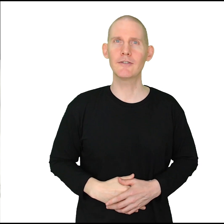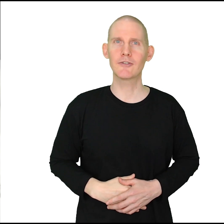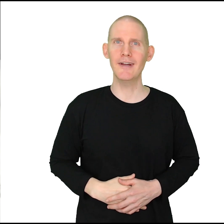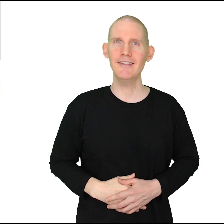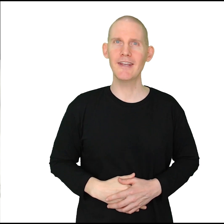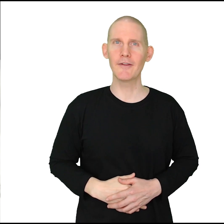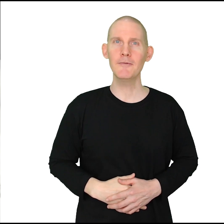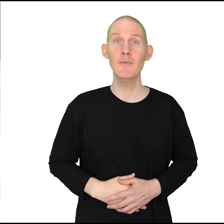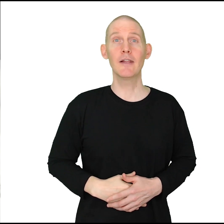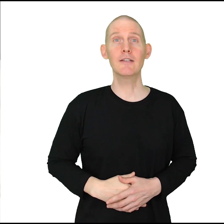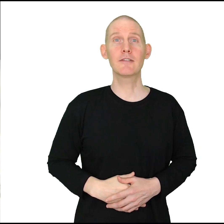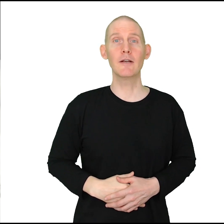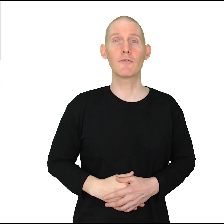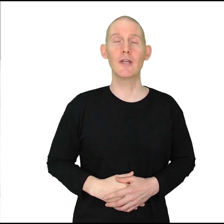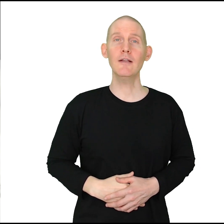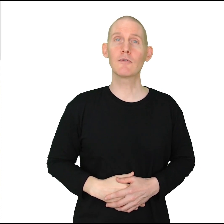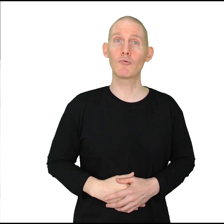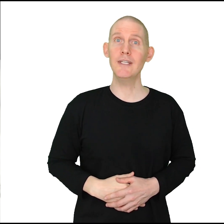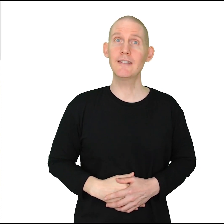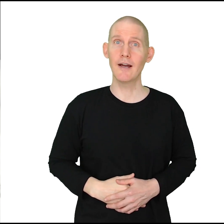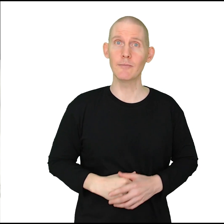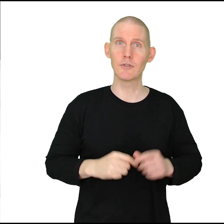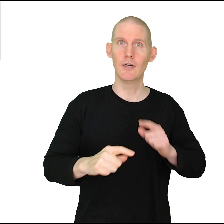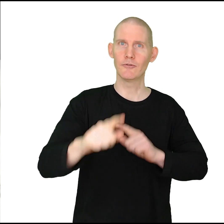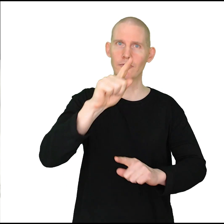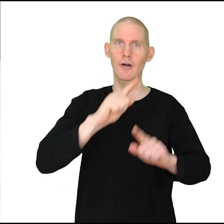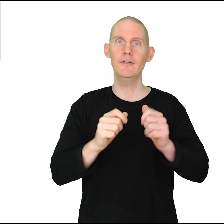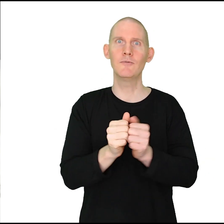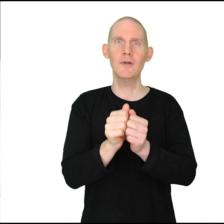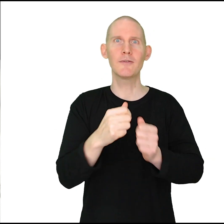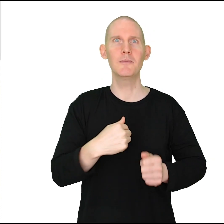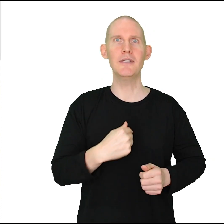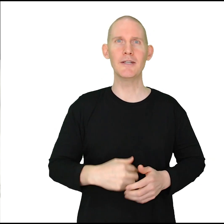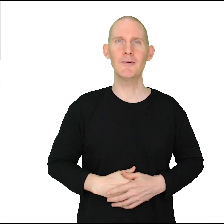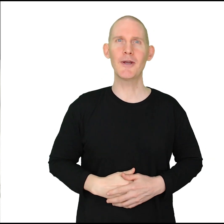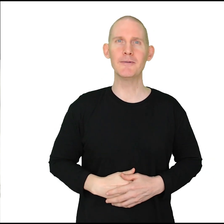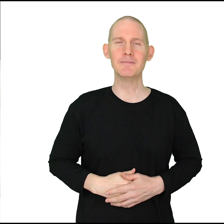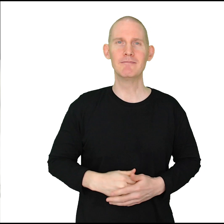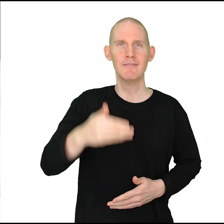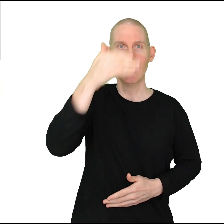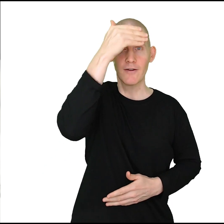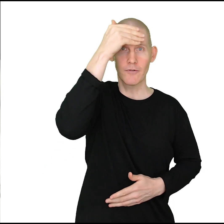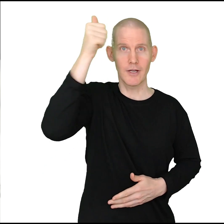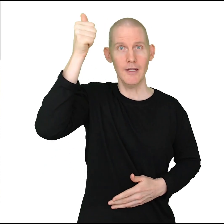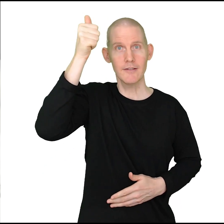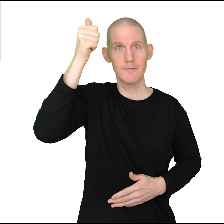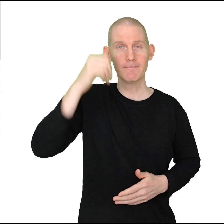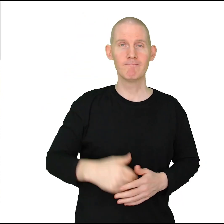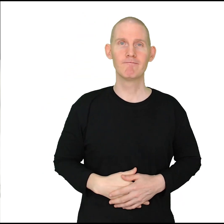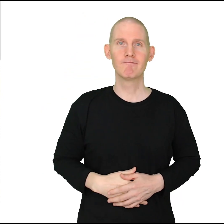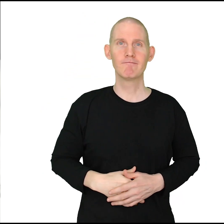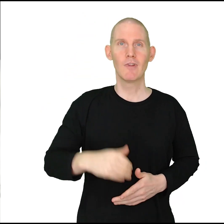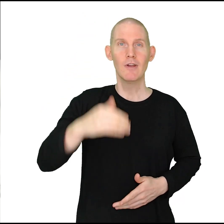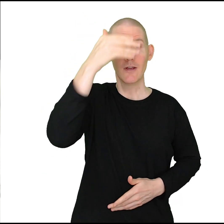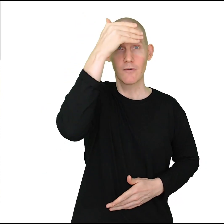sign together. Let's sign forget 3 times. Sign with me. Here we go. Forget.